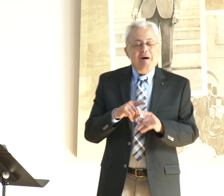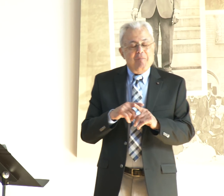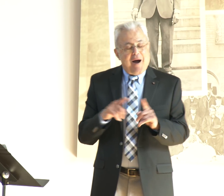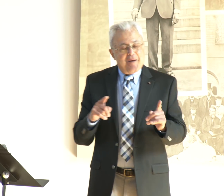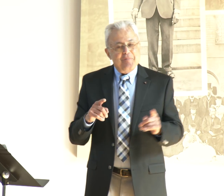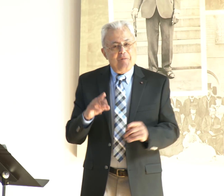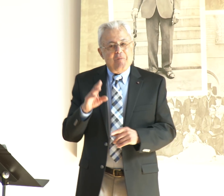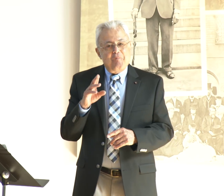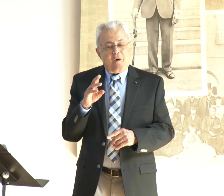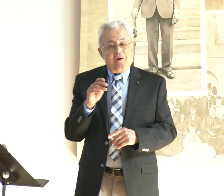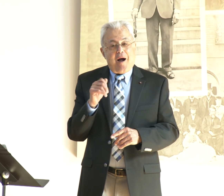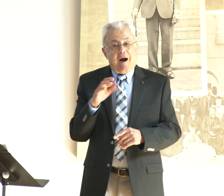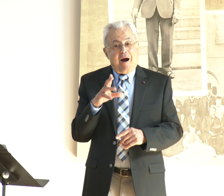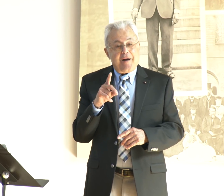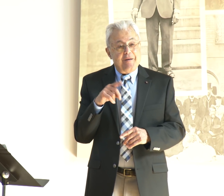And sure enough, I did.